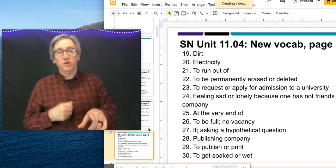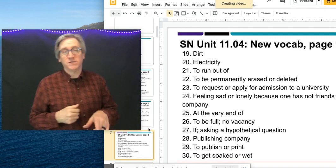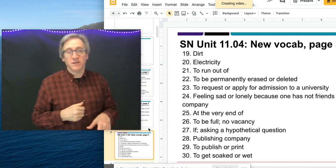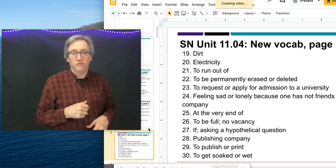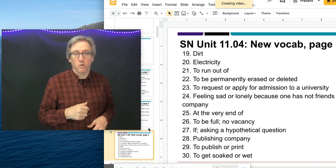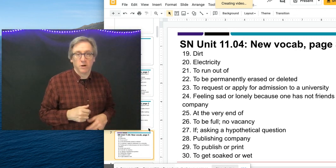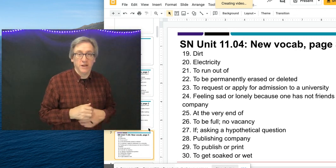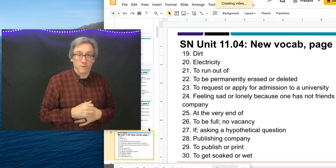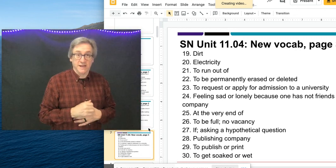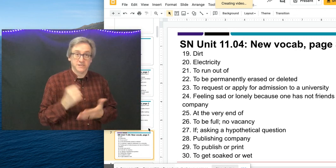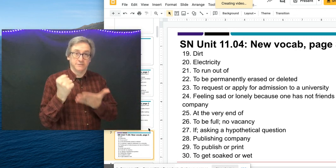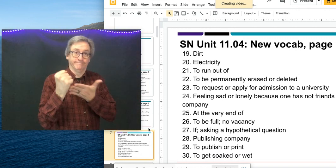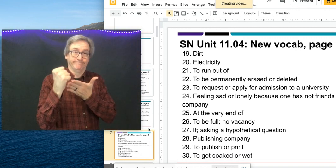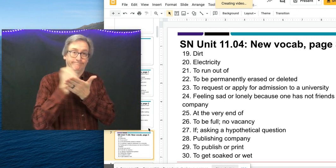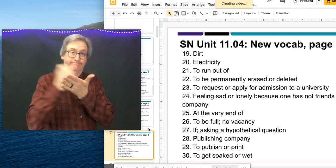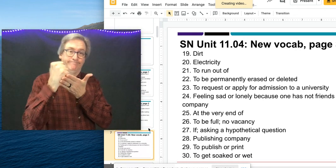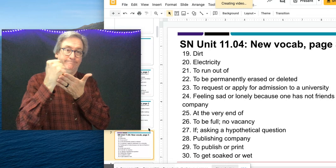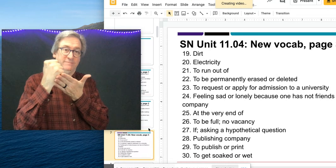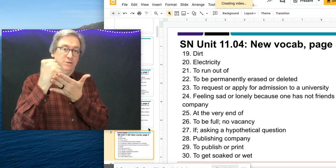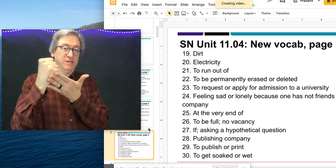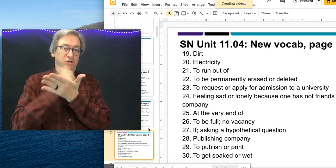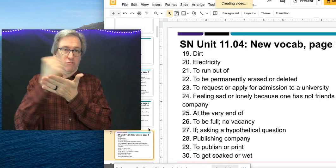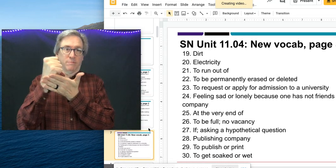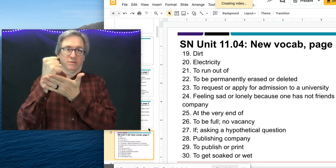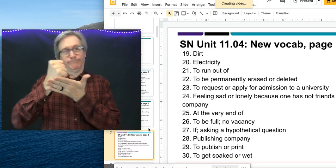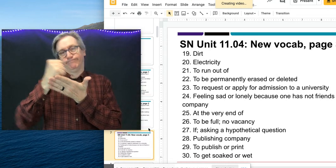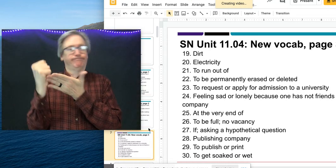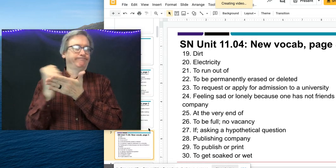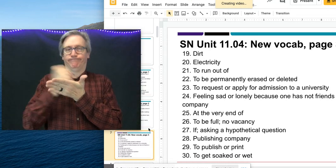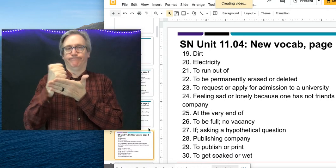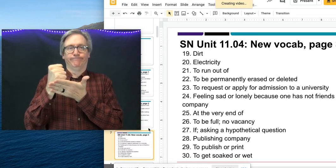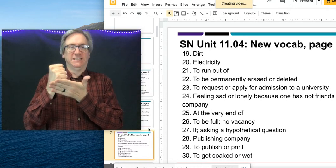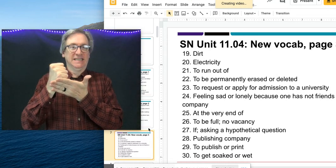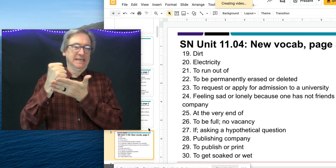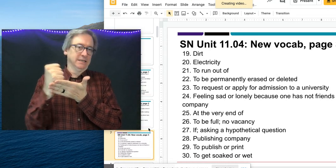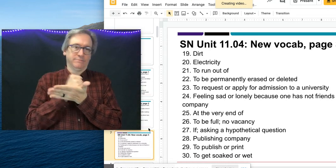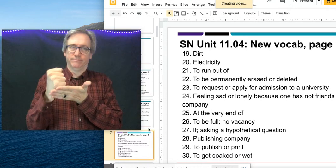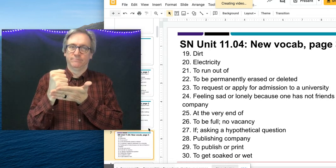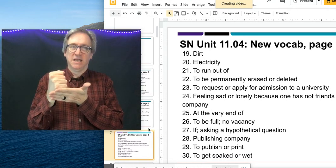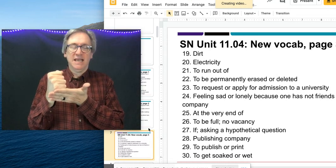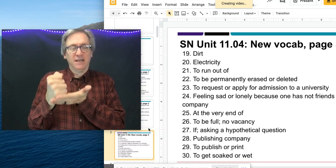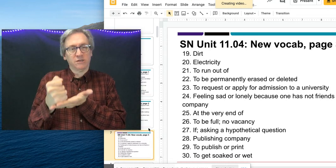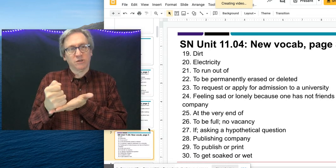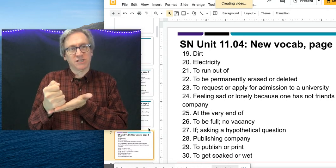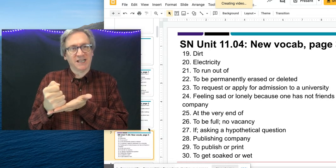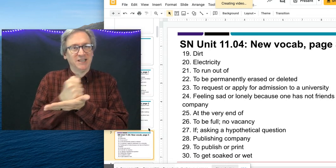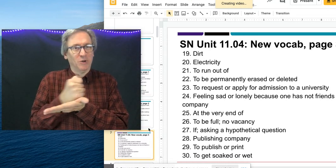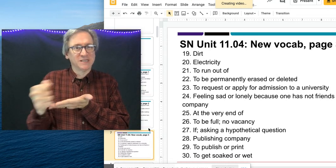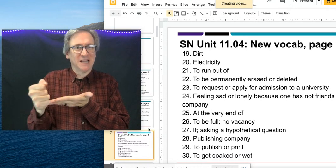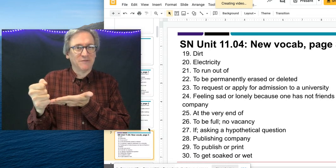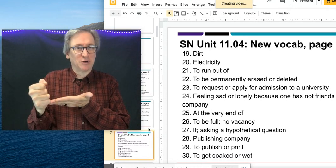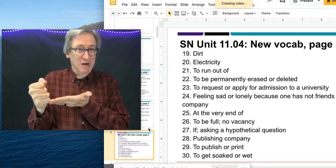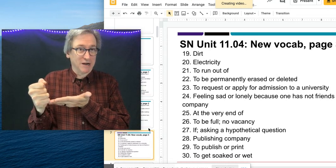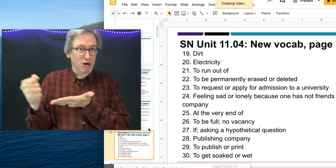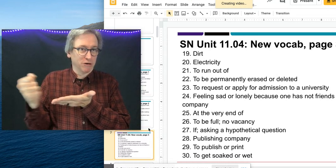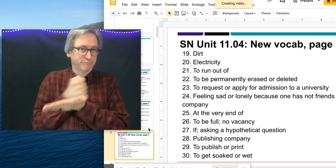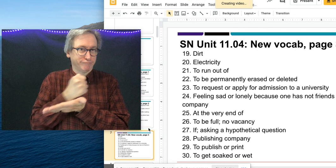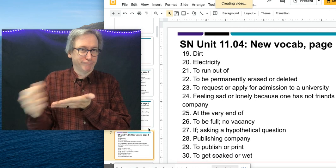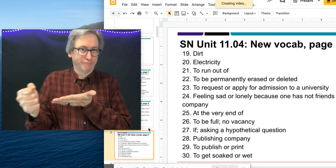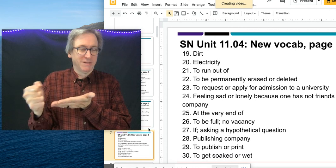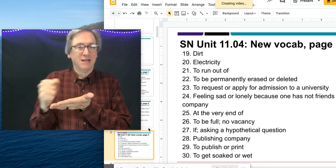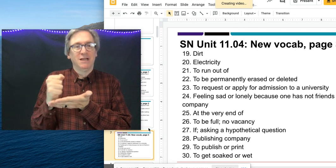What they're using for erased, to be scrubbed, deleted. It also looks like the old sign for credit